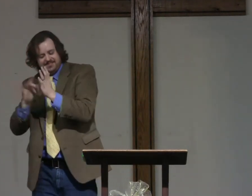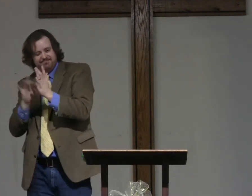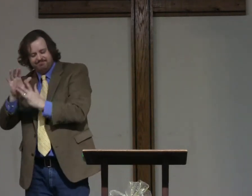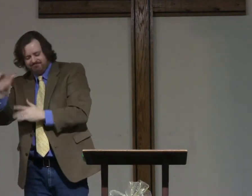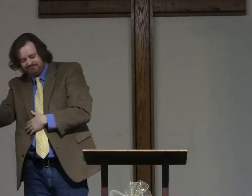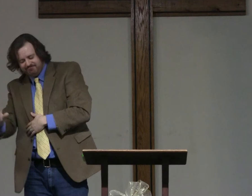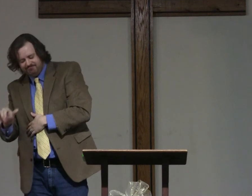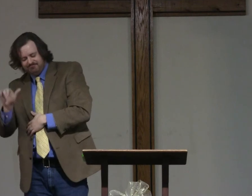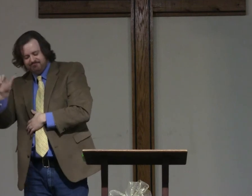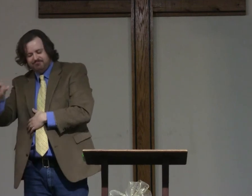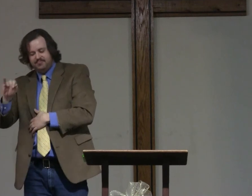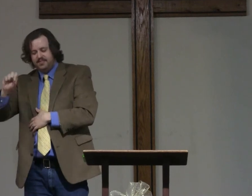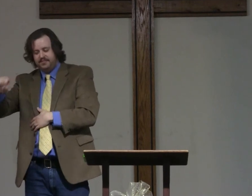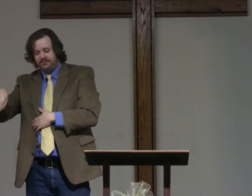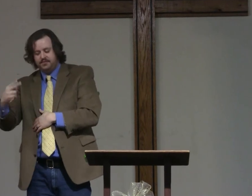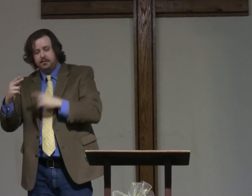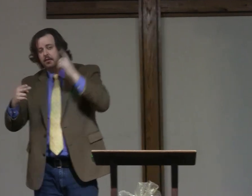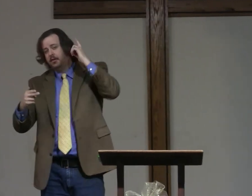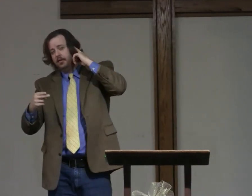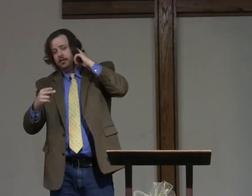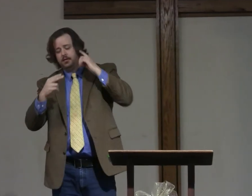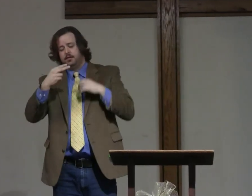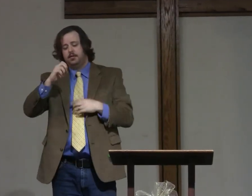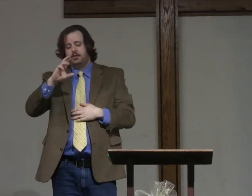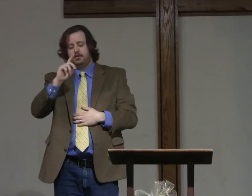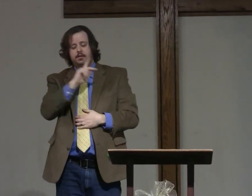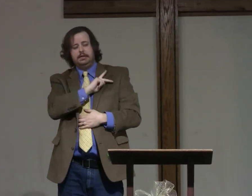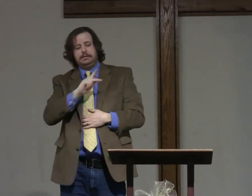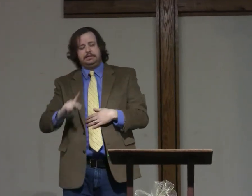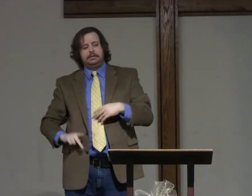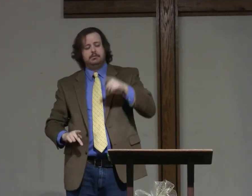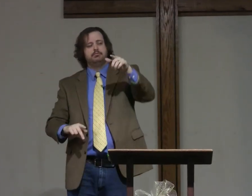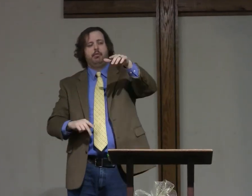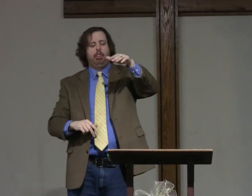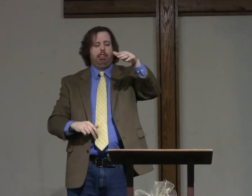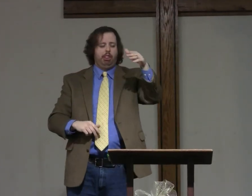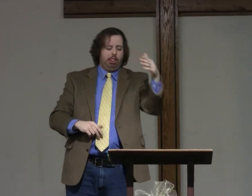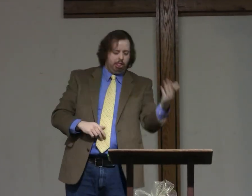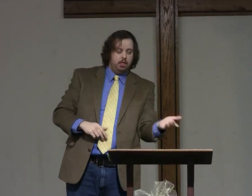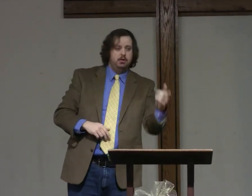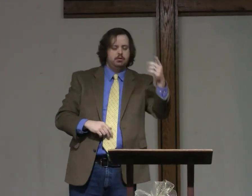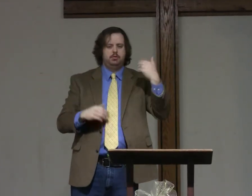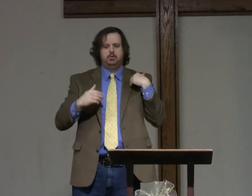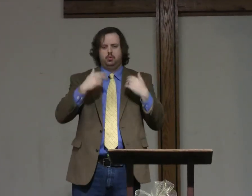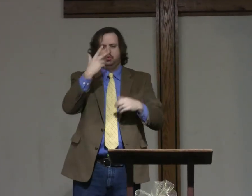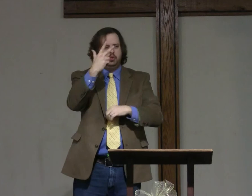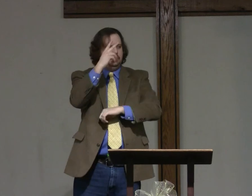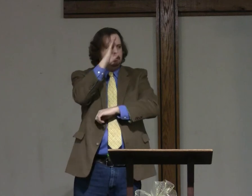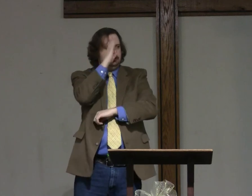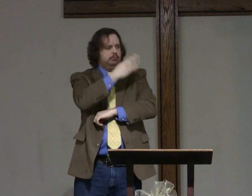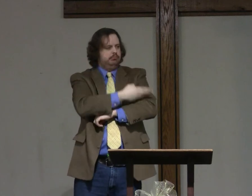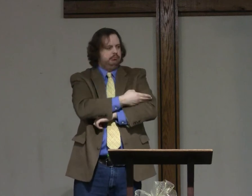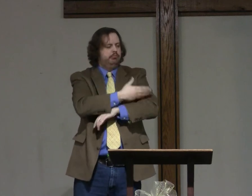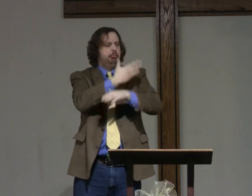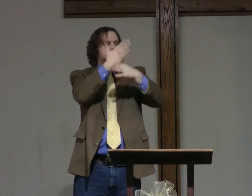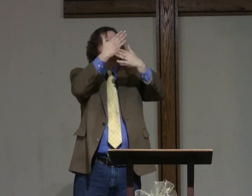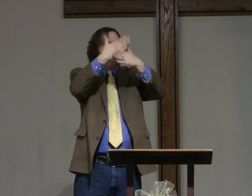So Jesus stayed in Egypt until Joseph heard that King Herod was dead. He